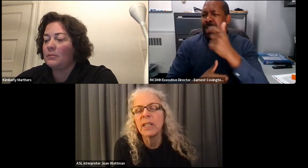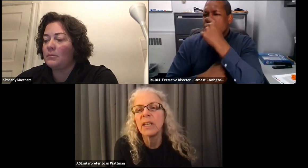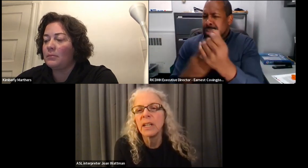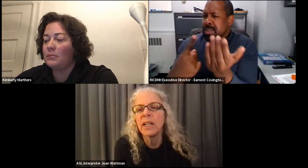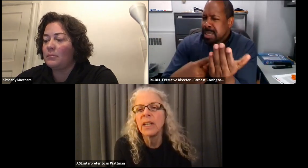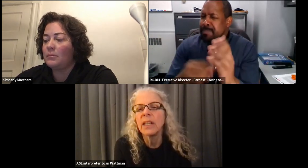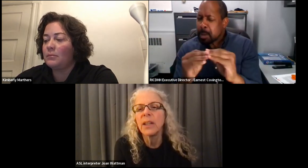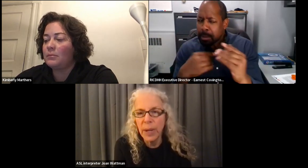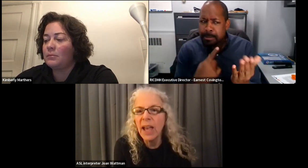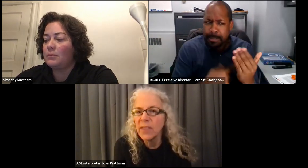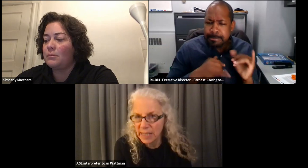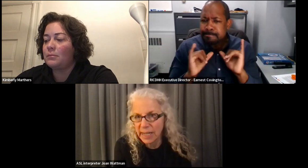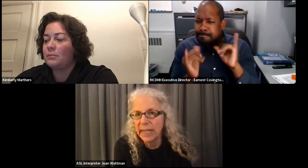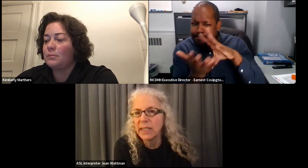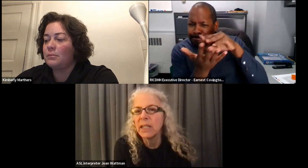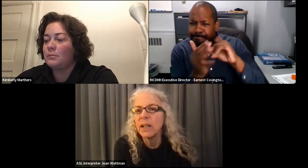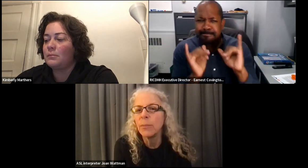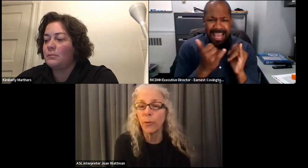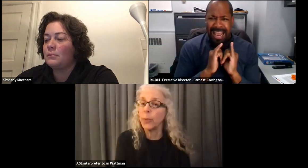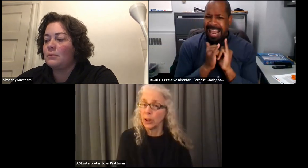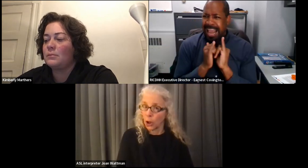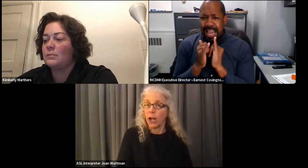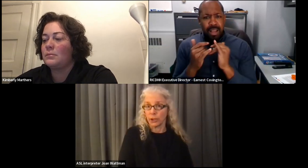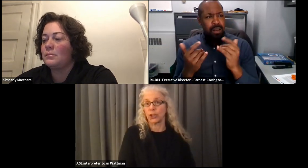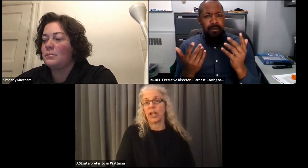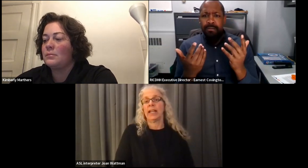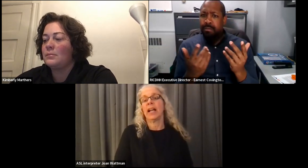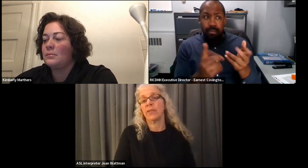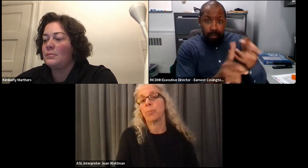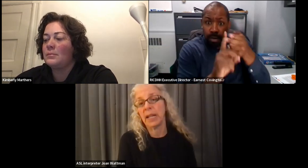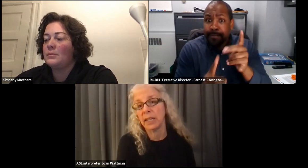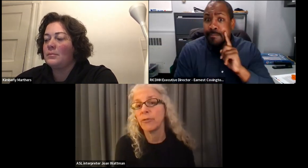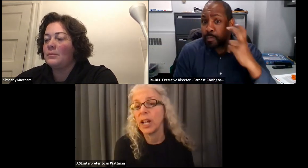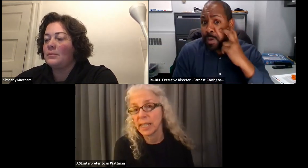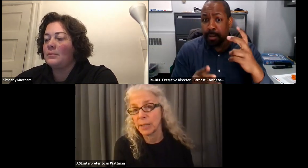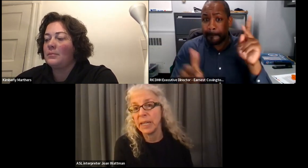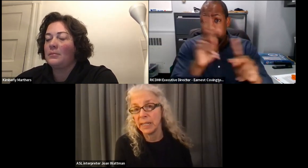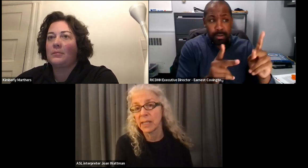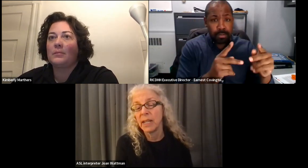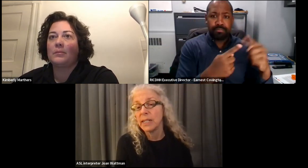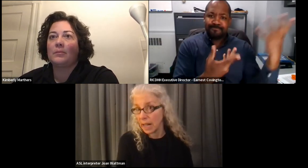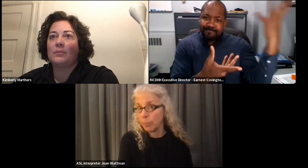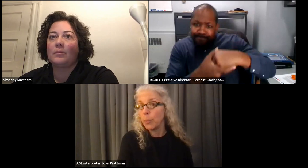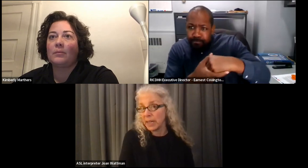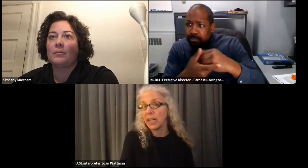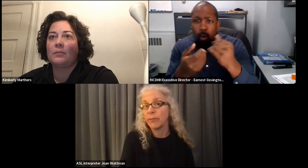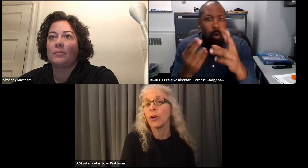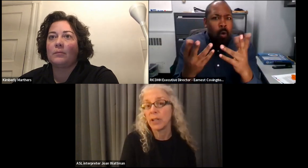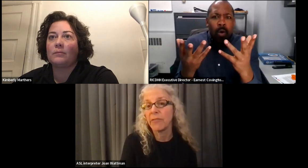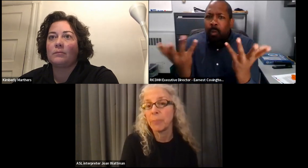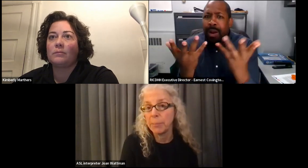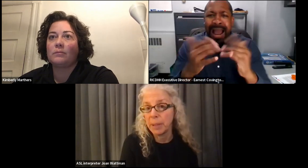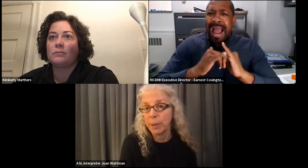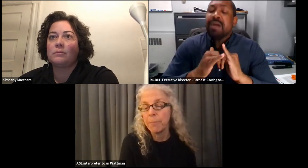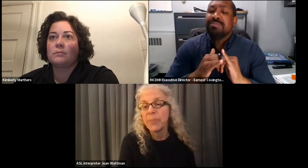resources that we have in the state before we launch any kind of a pilot for SSPs to help mobility